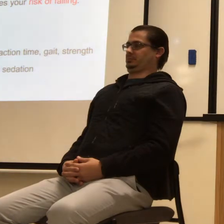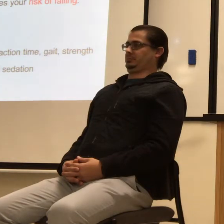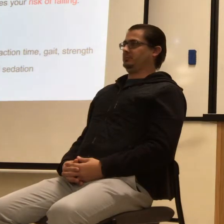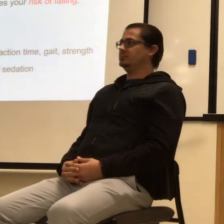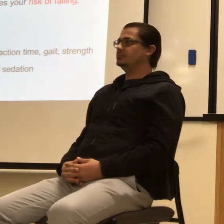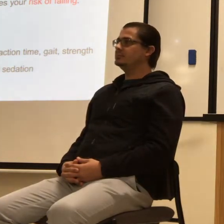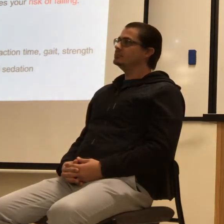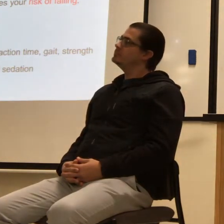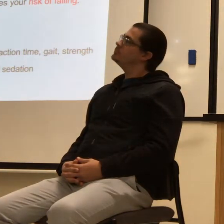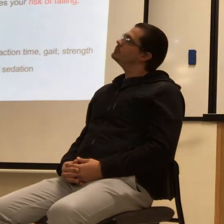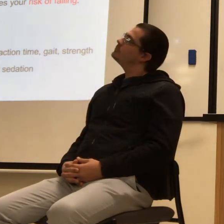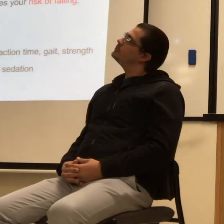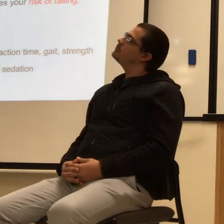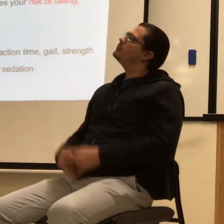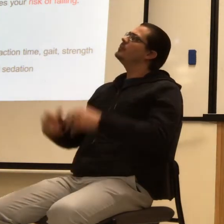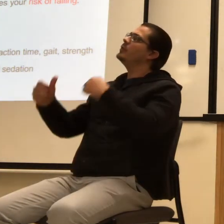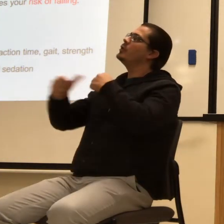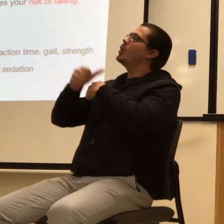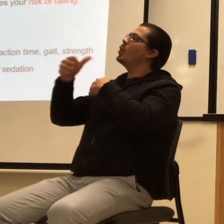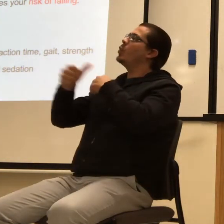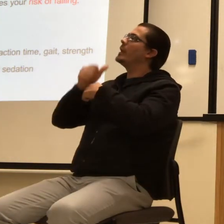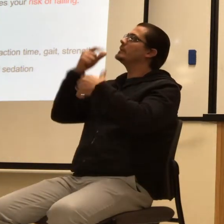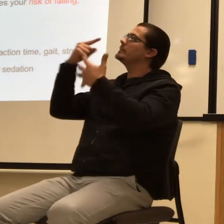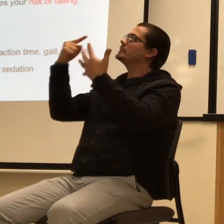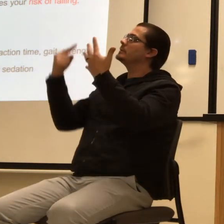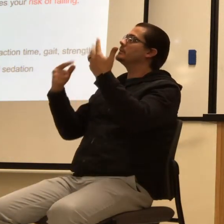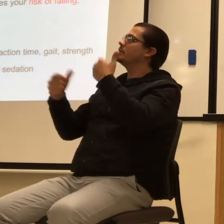All right, so what are the risk factors